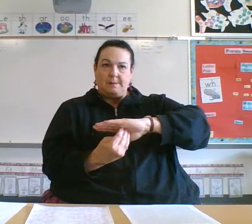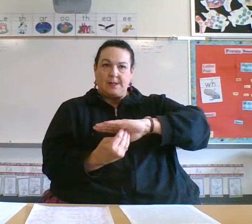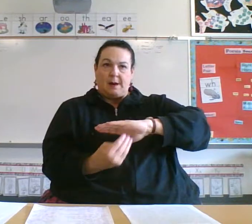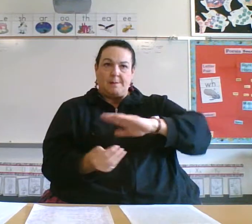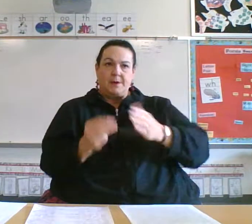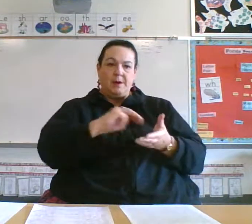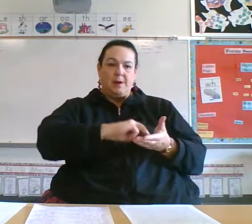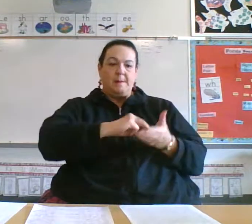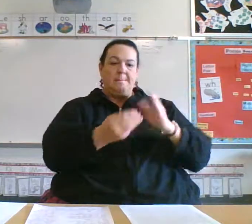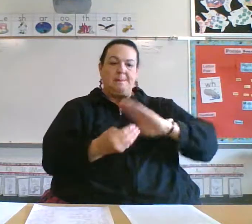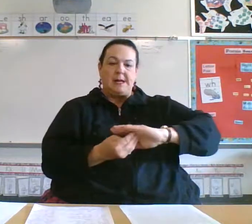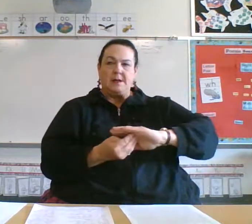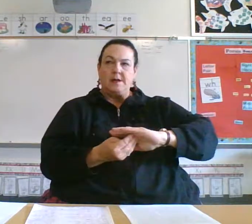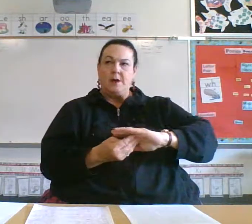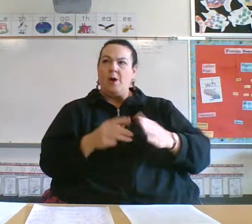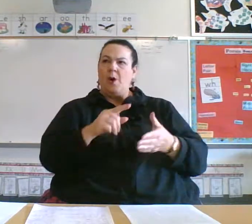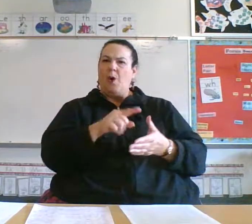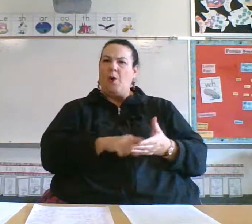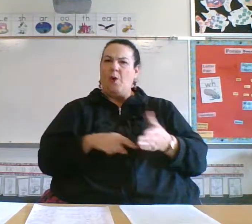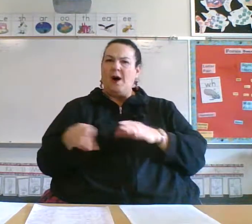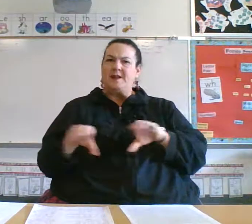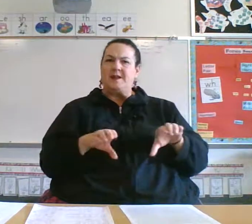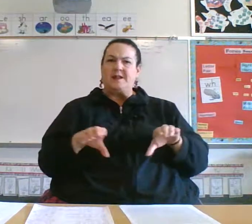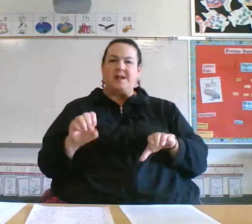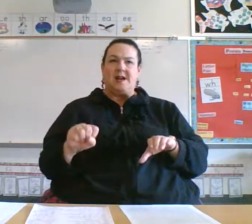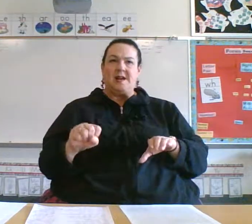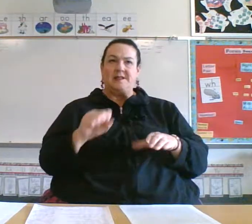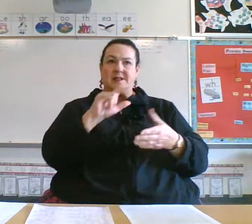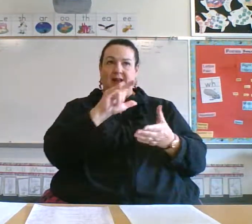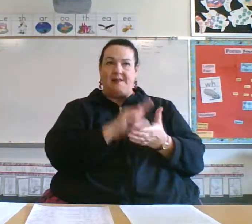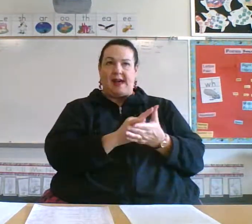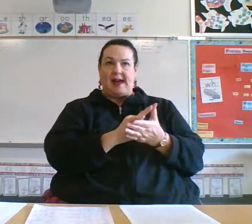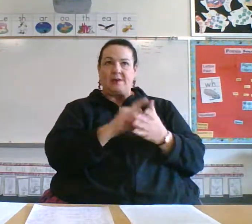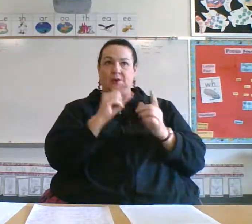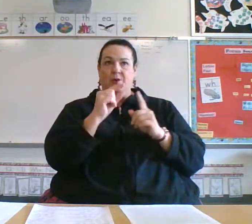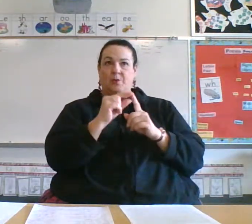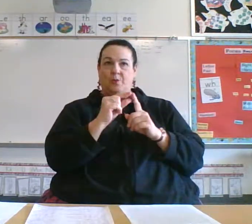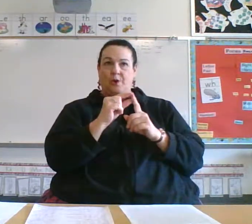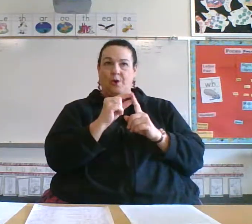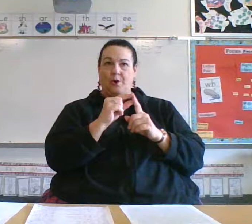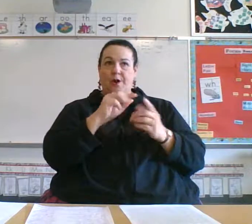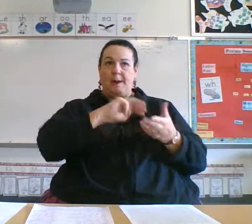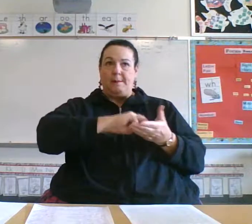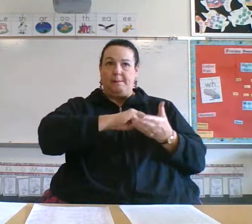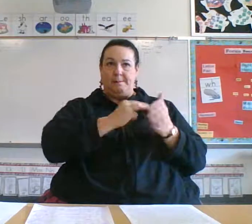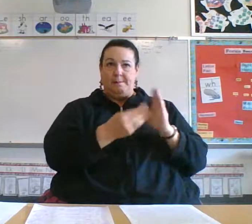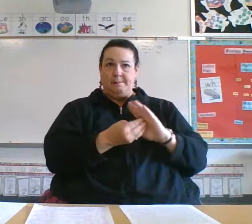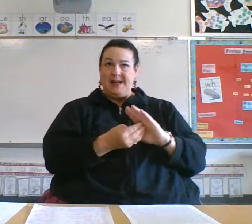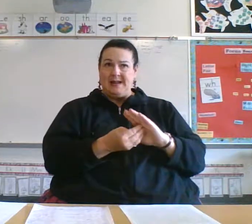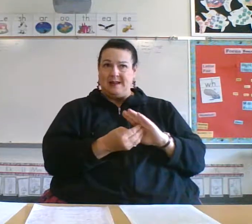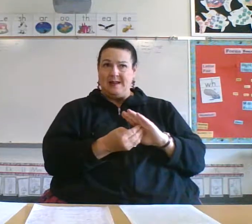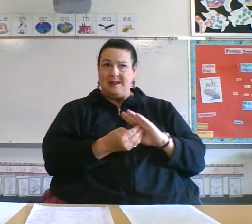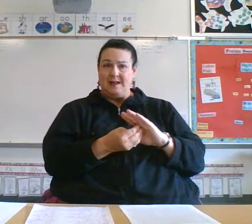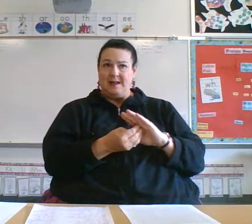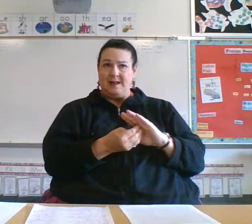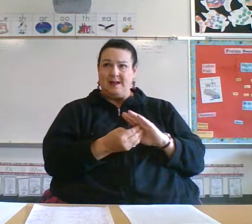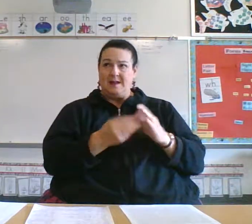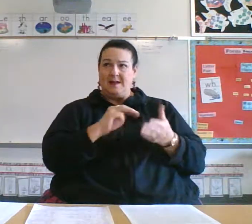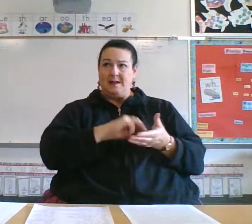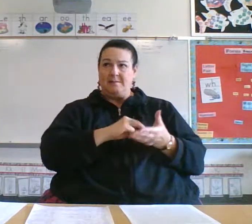up. Mean. What does that word mean?